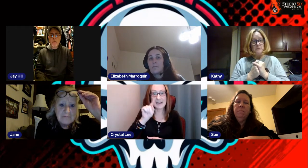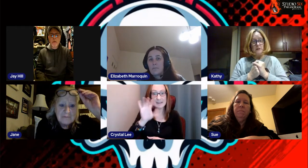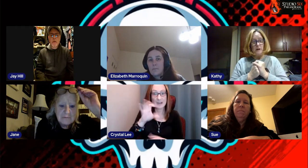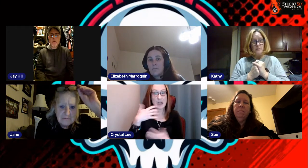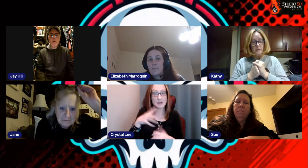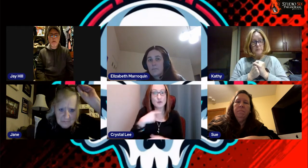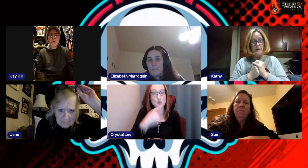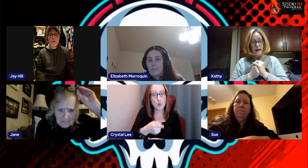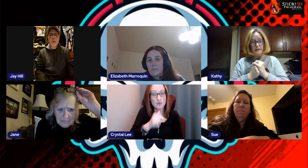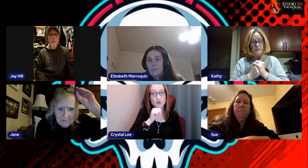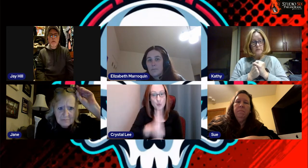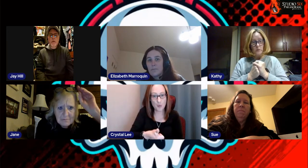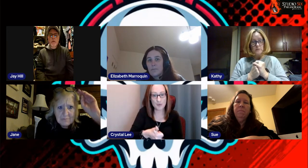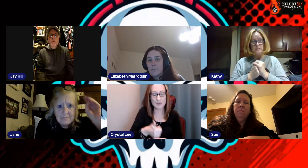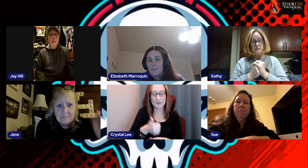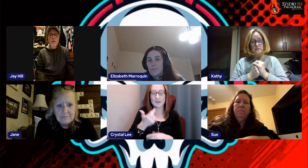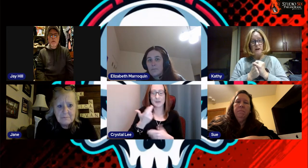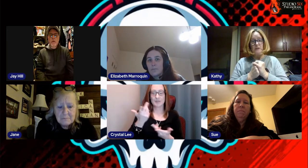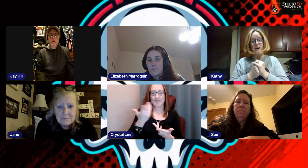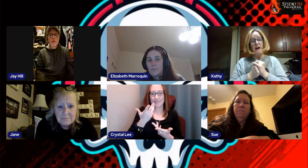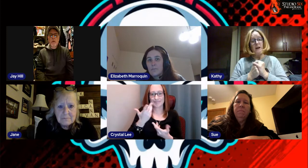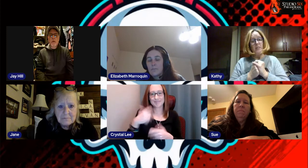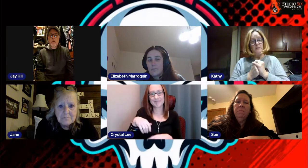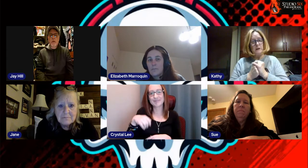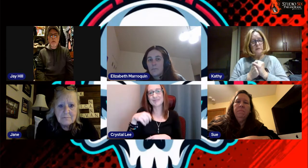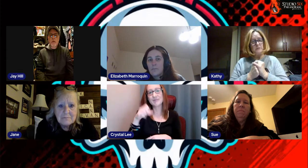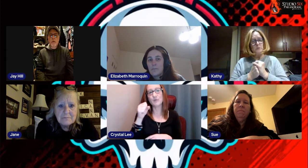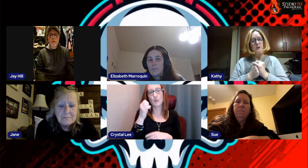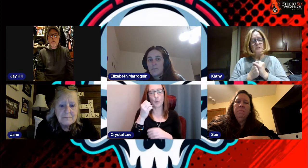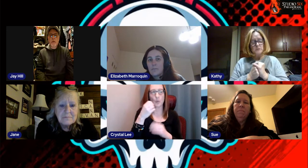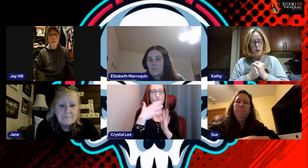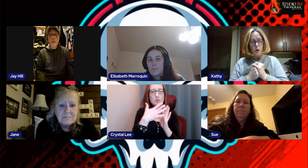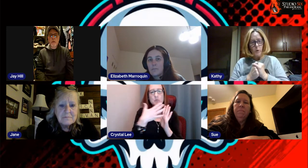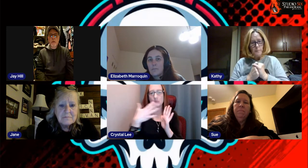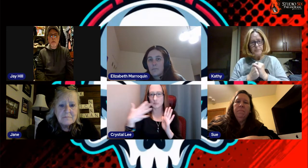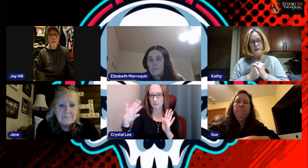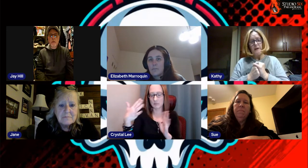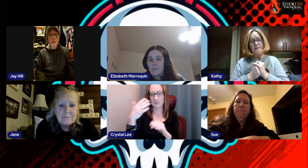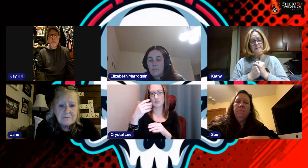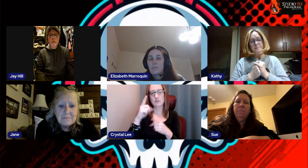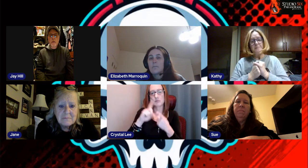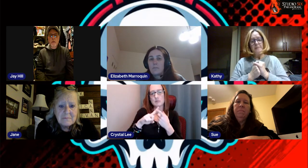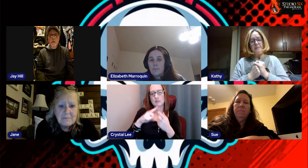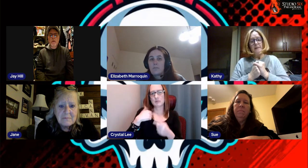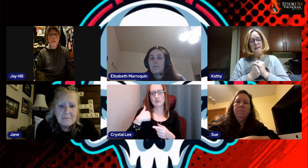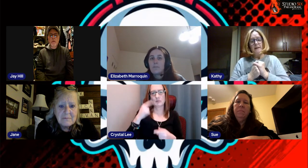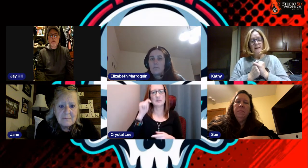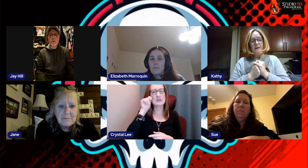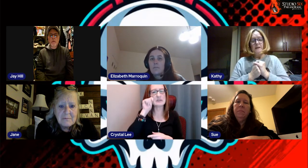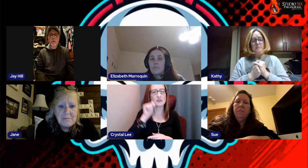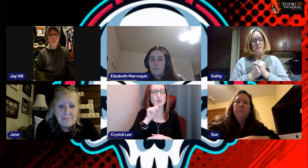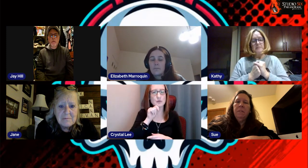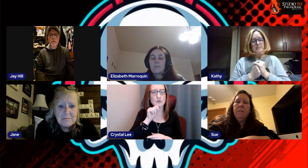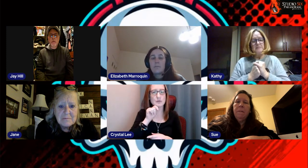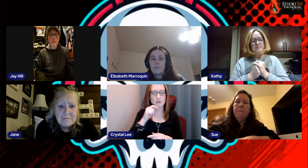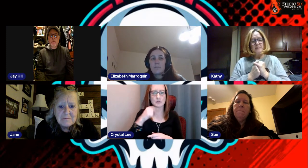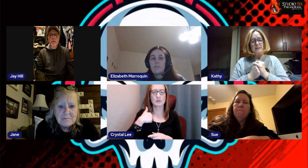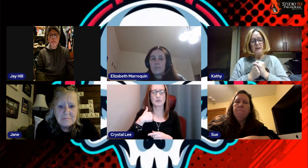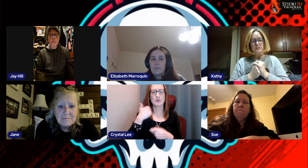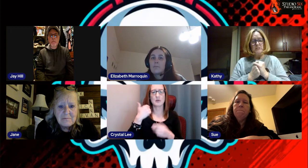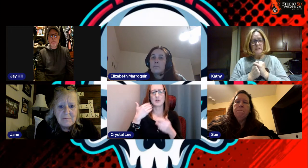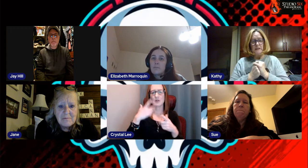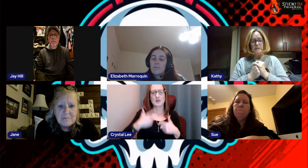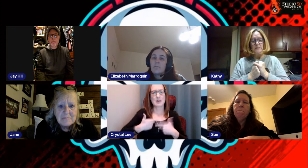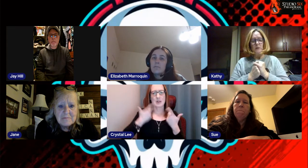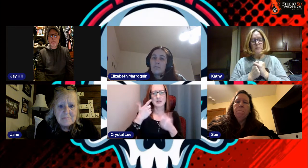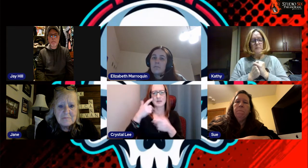that was up in the attic. The grandmother told her, don't go up there. Mm-hmm. But this is a